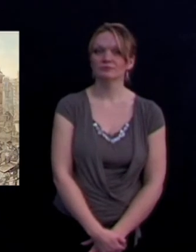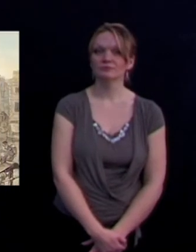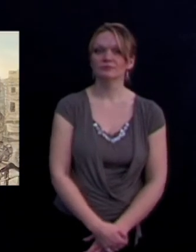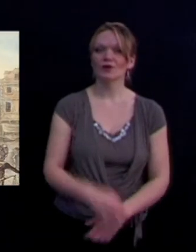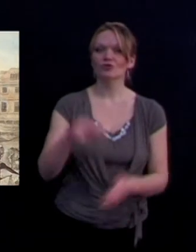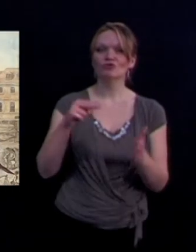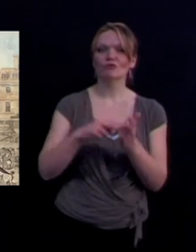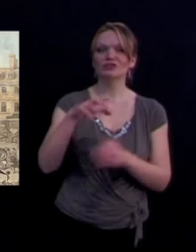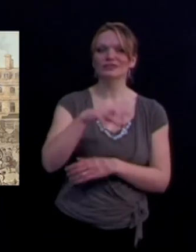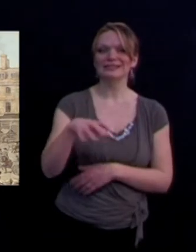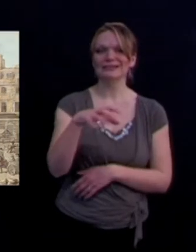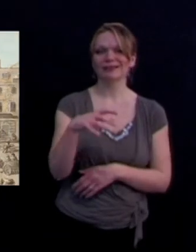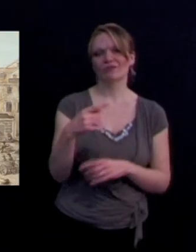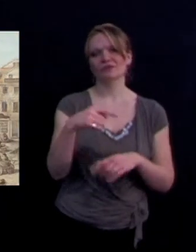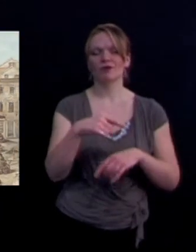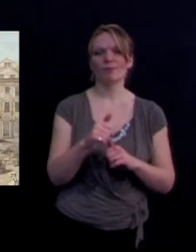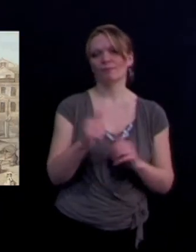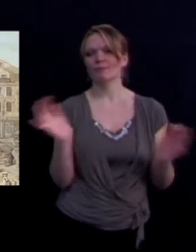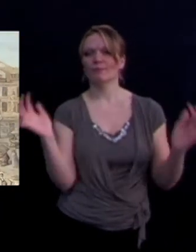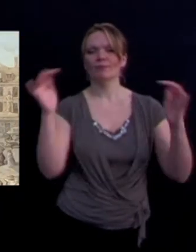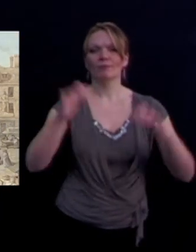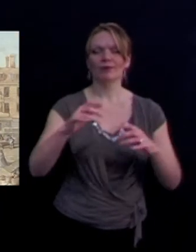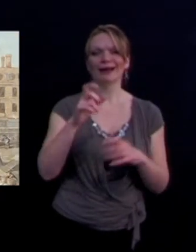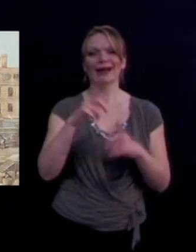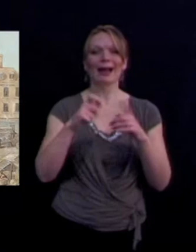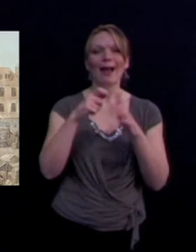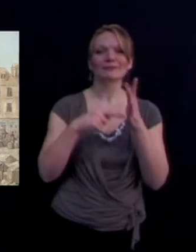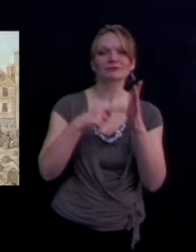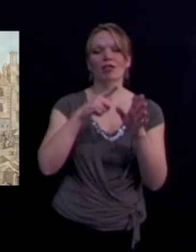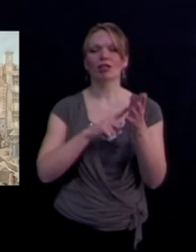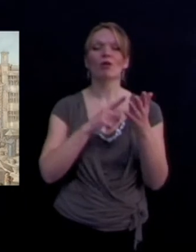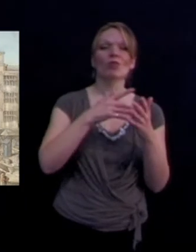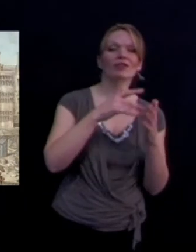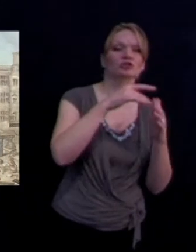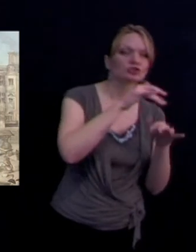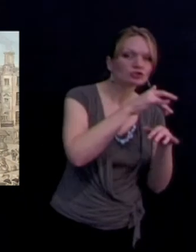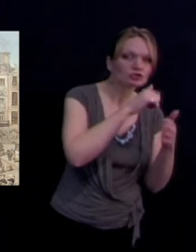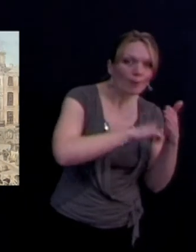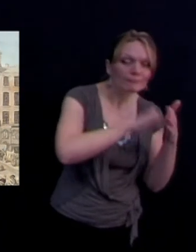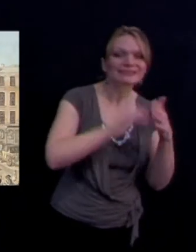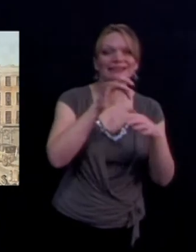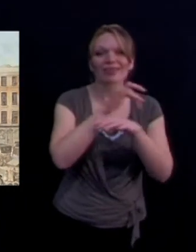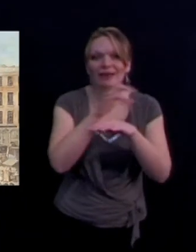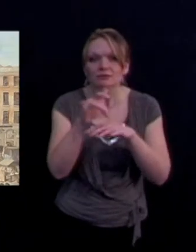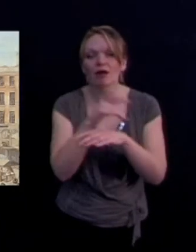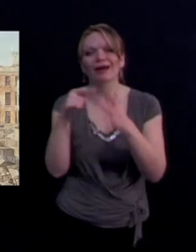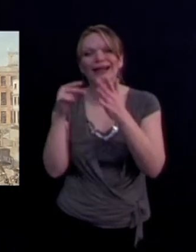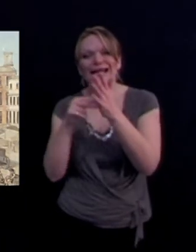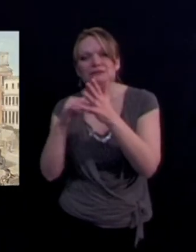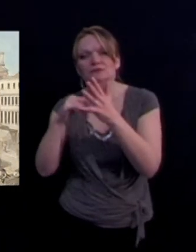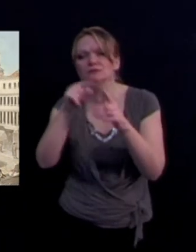Norwich at the time was a provincial capital with shops, inns, theatres and assembly rooms attracting a wealthy